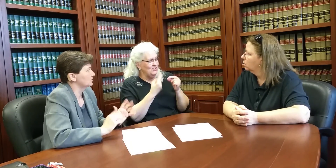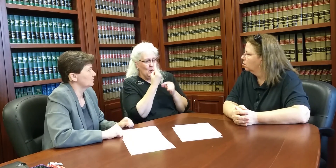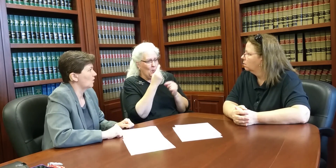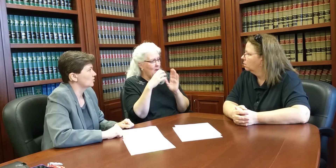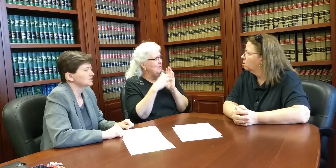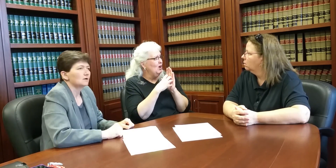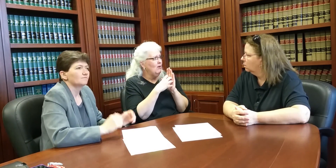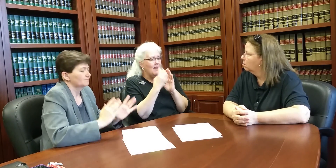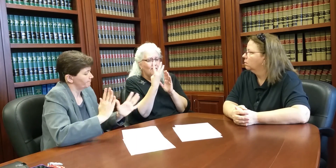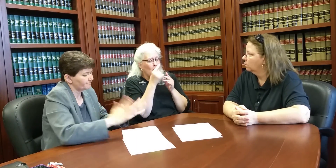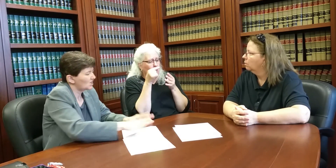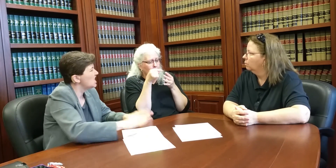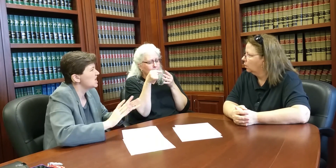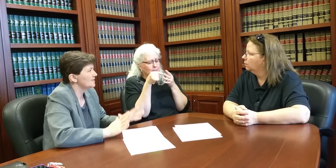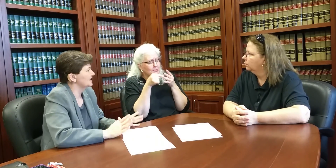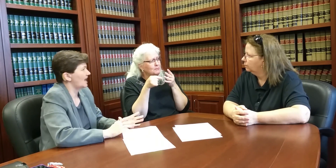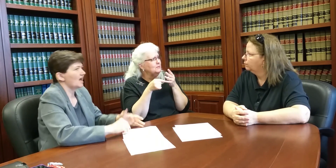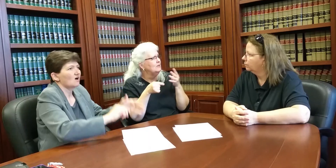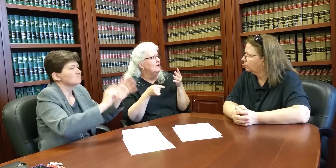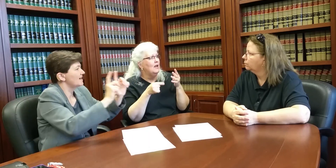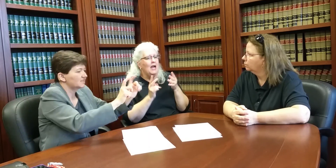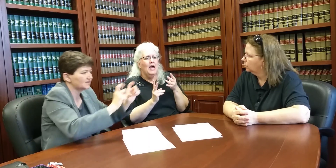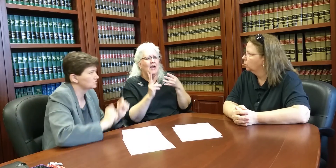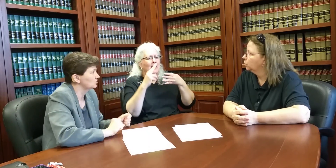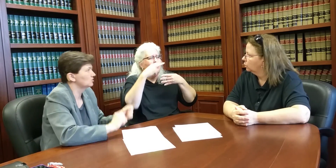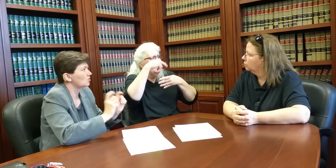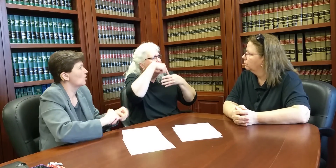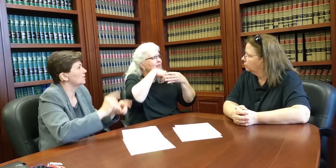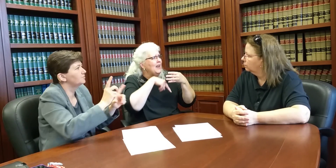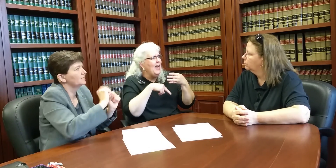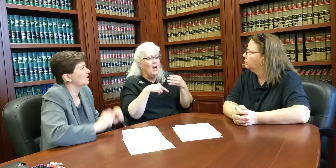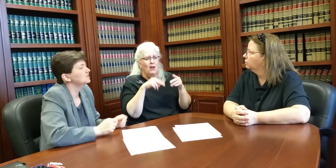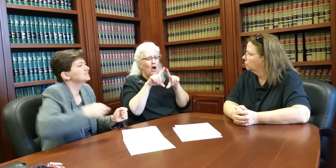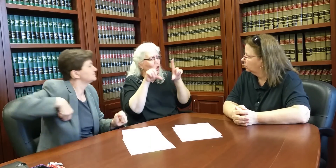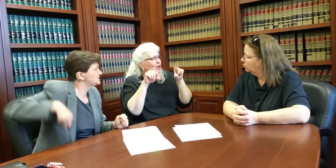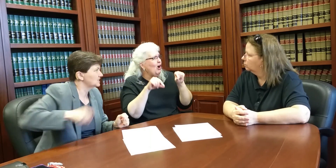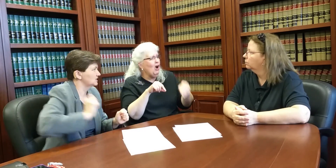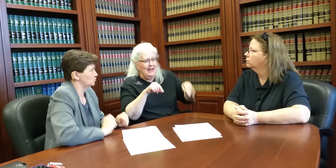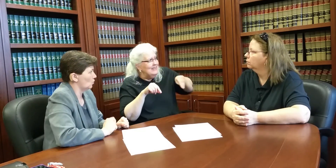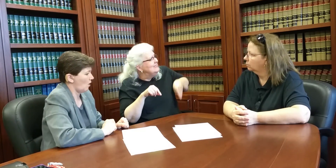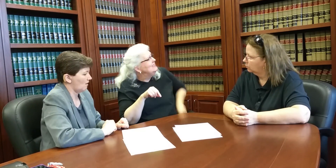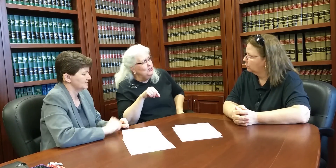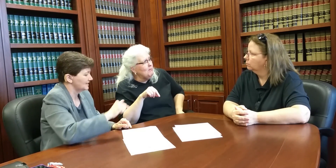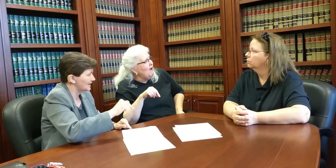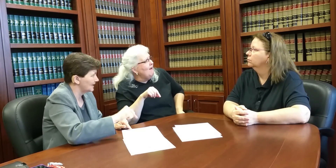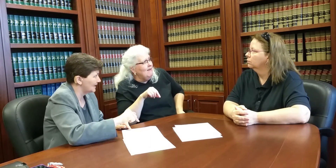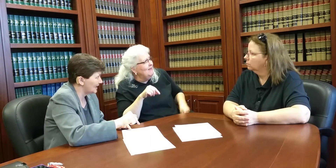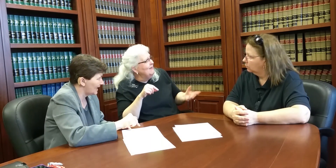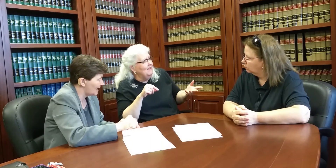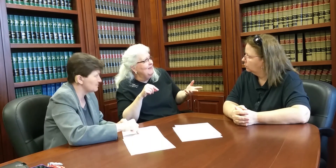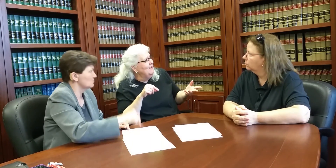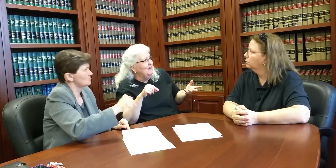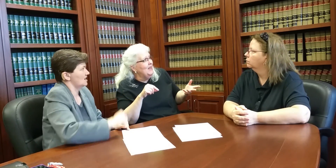different parts. Cut it out, make it into a little card, put it on, stick it in your wallet. Memorize